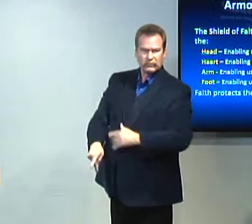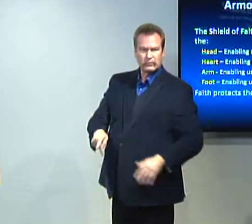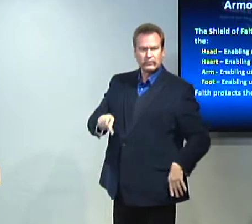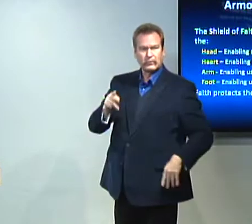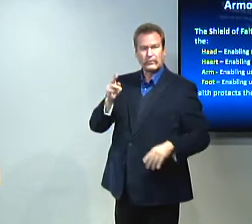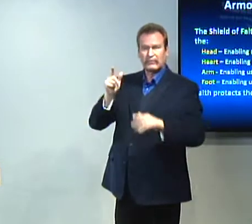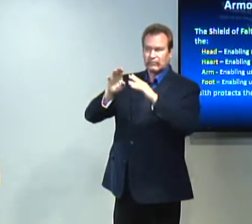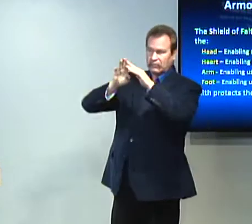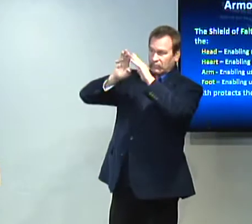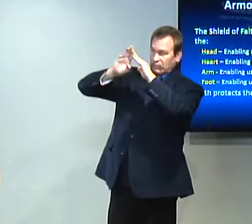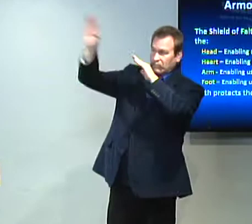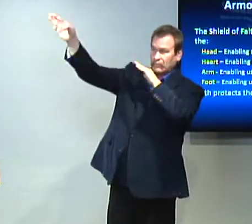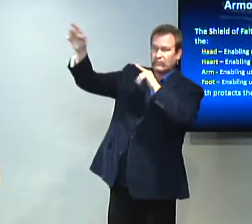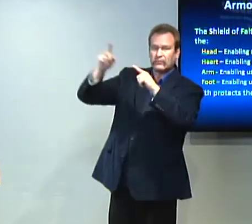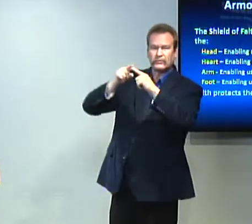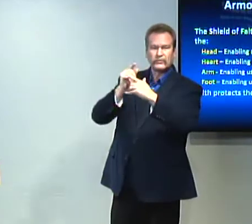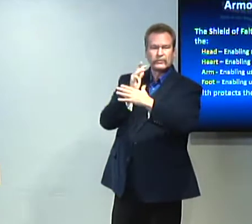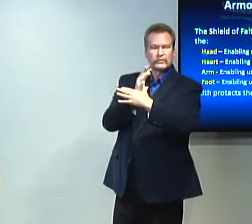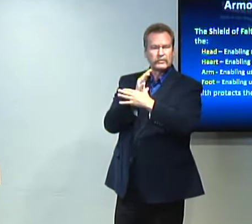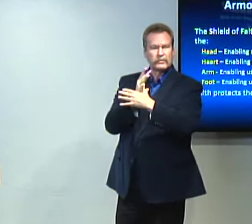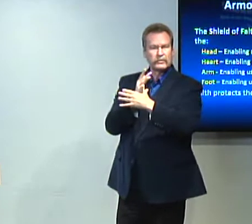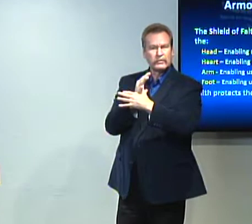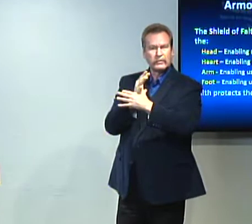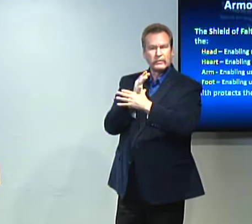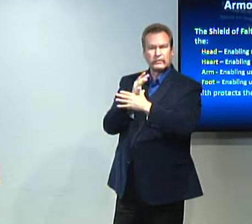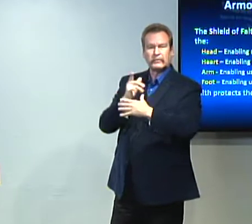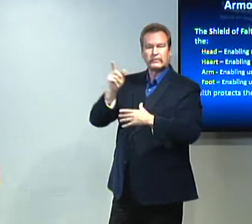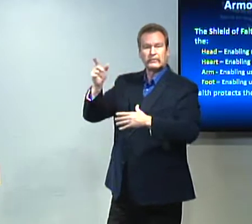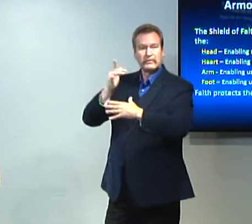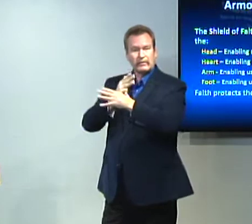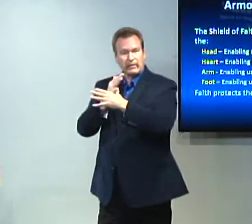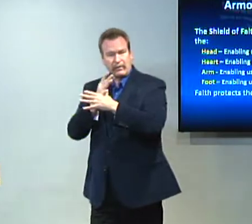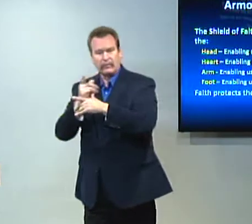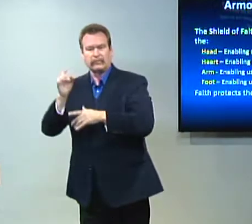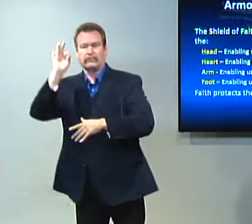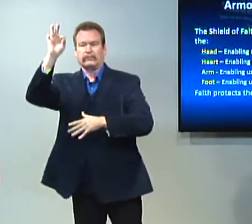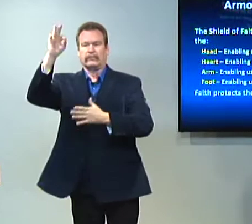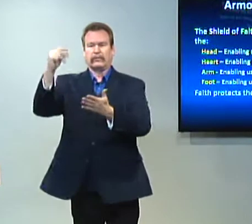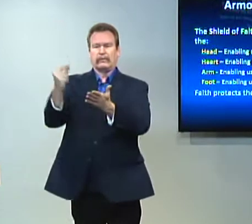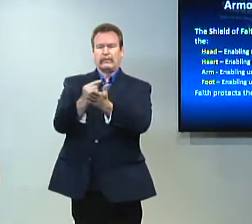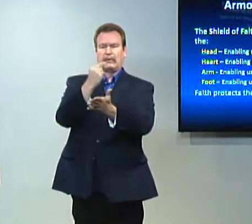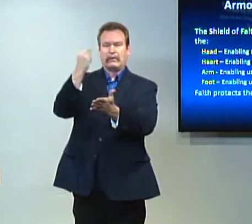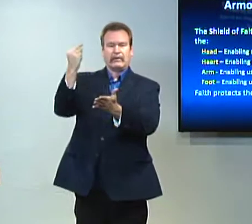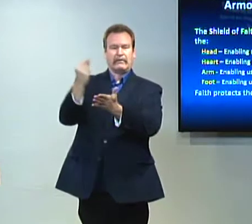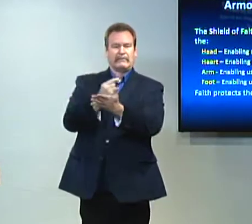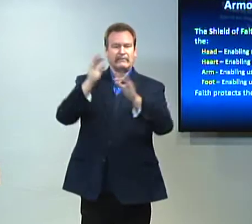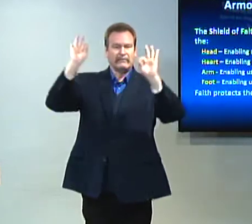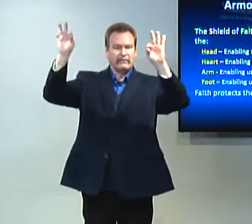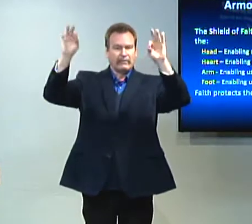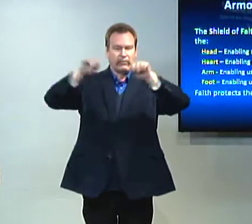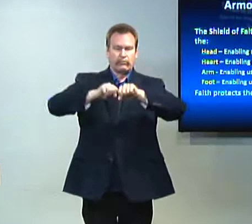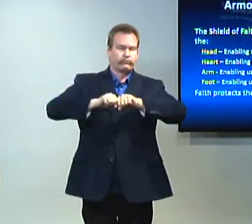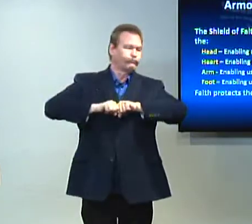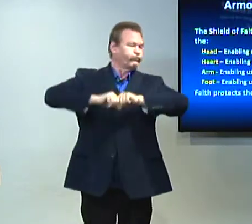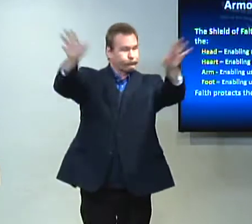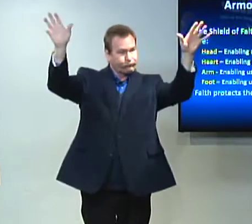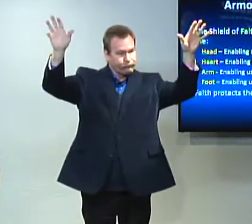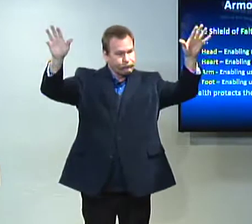That was their desire. That was the Pope's desire. But he fled in Germany, and he began to continue to preach the gospel.